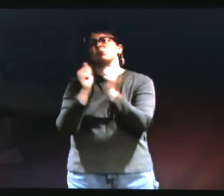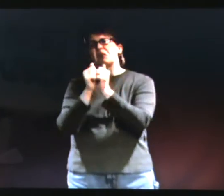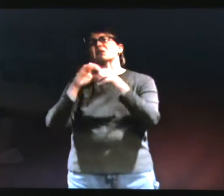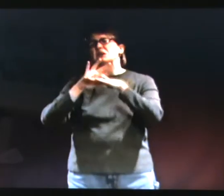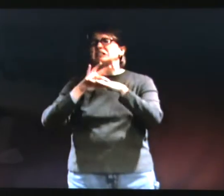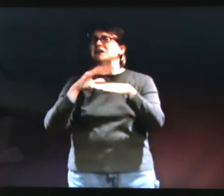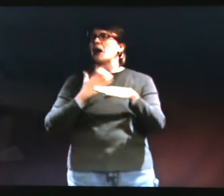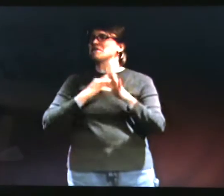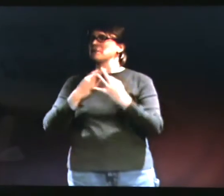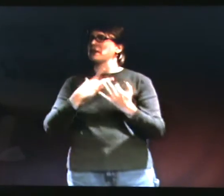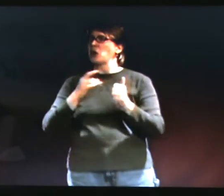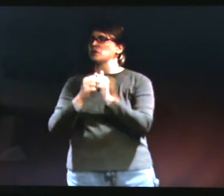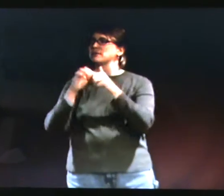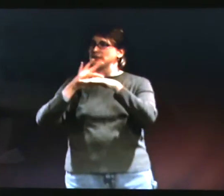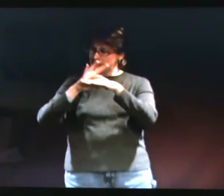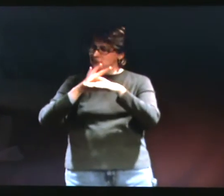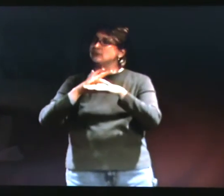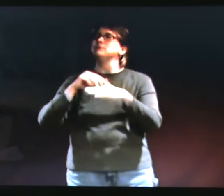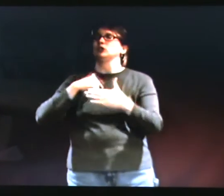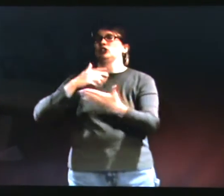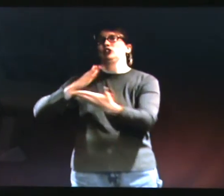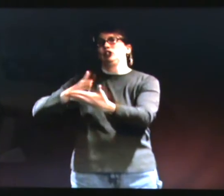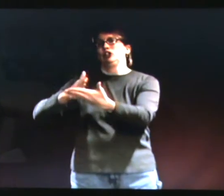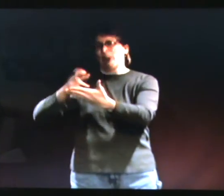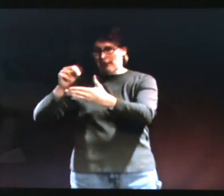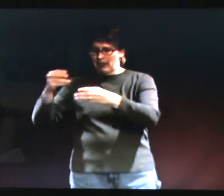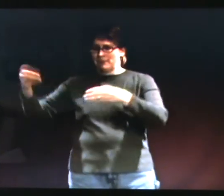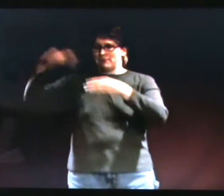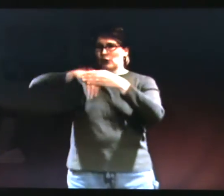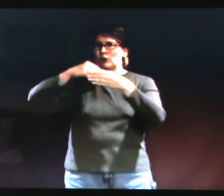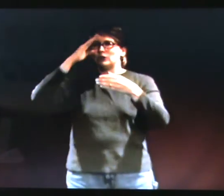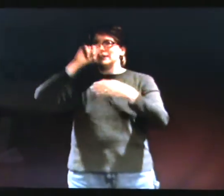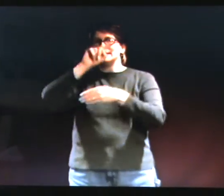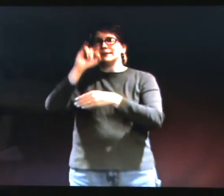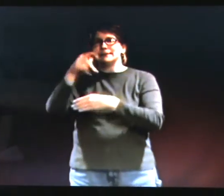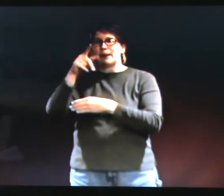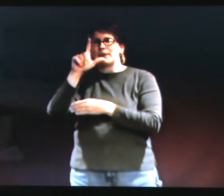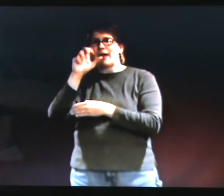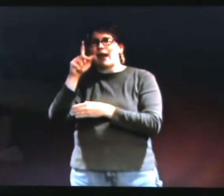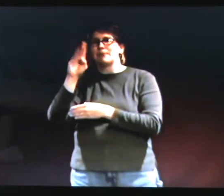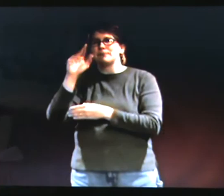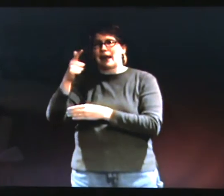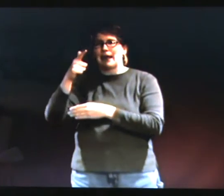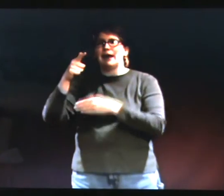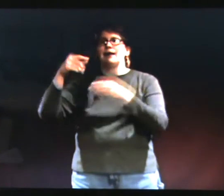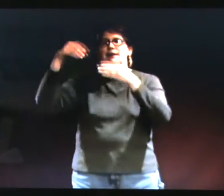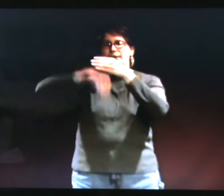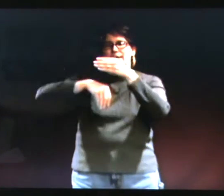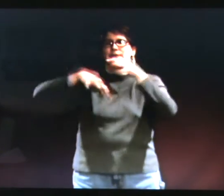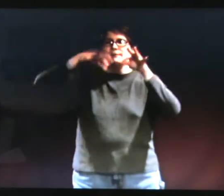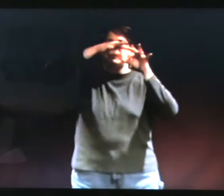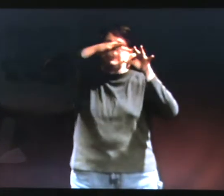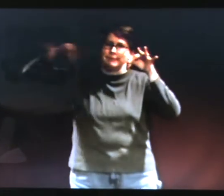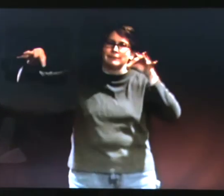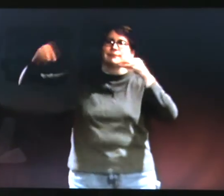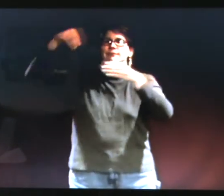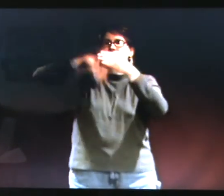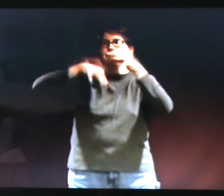chili with meat. My family loves chili with meat. So I'll cook that, we'll put that in a Ziploc bag, and we